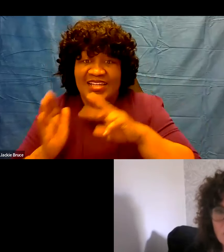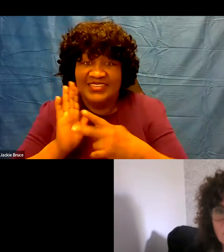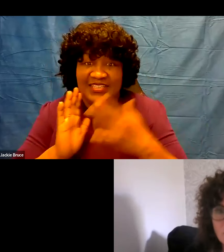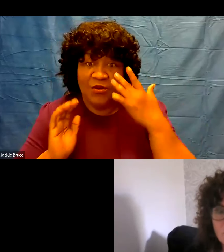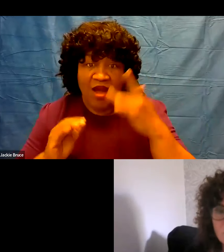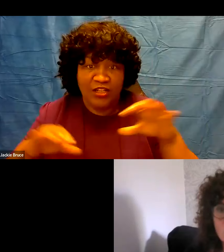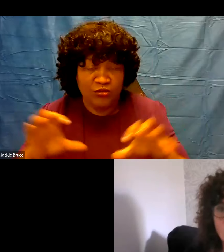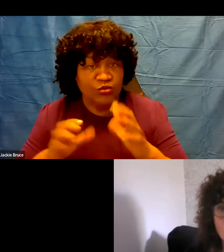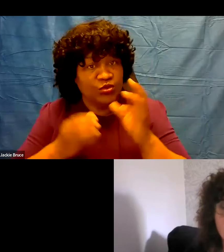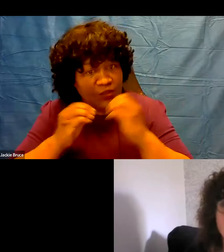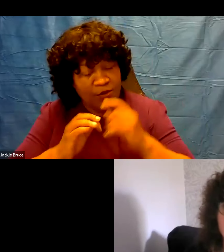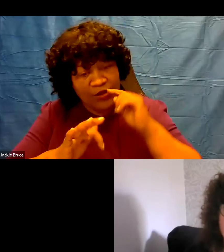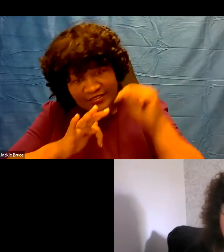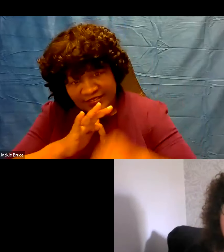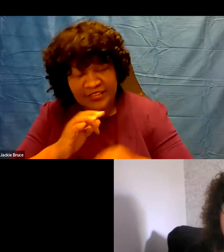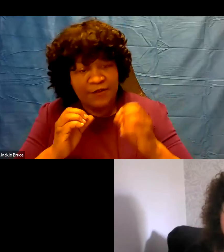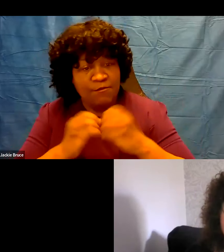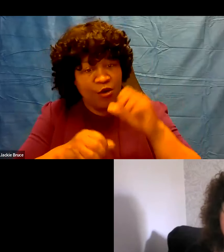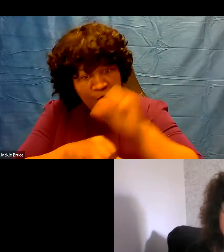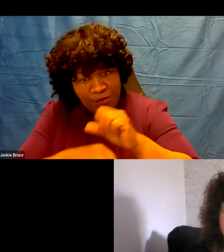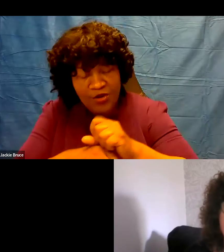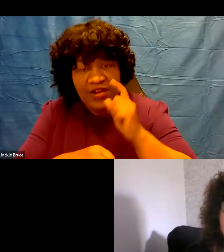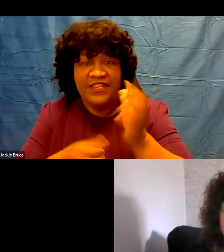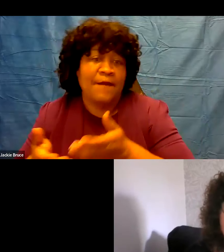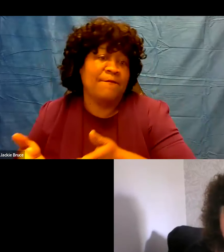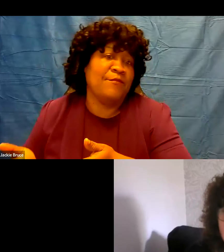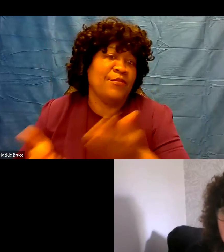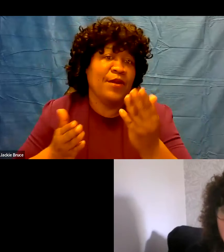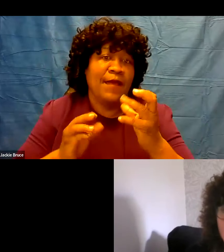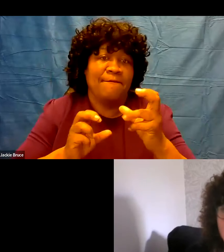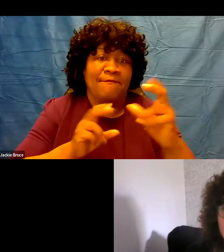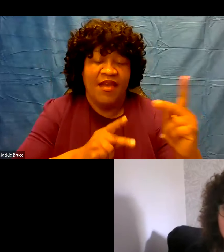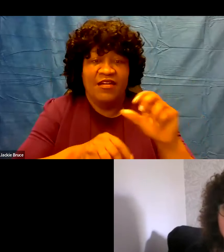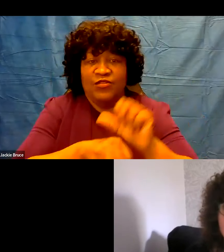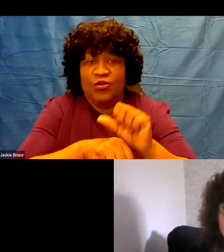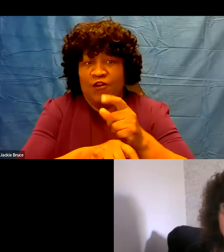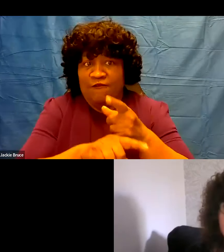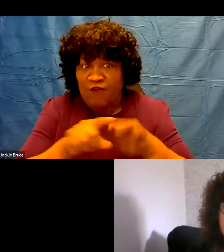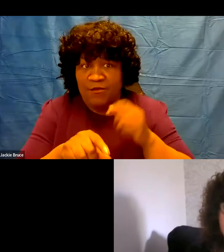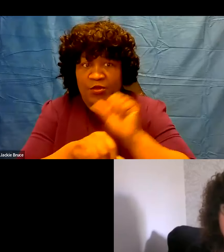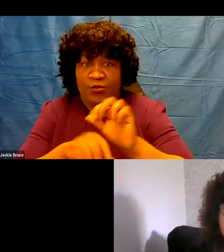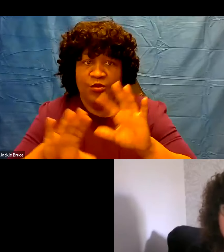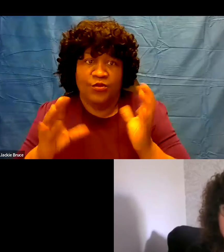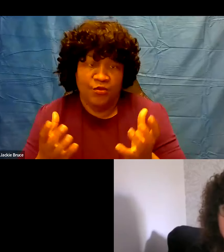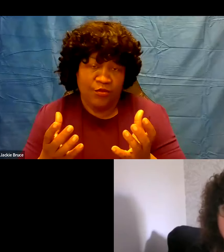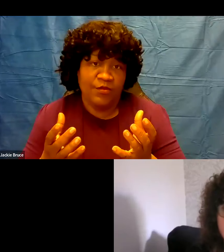some digging in, do some more work, and then bring back the work of the work group for